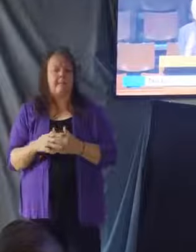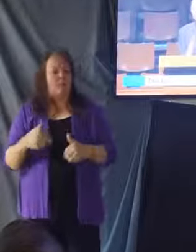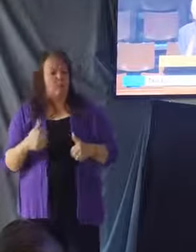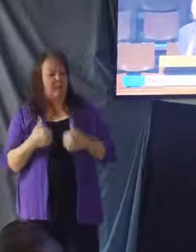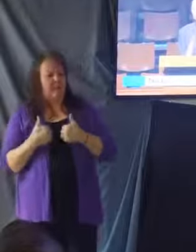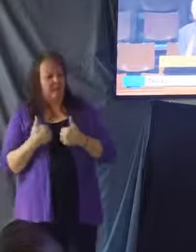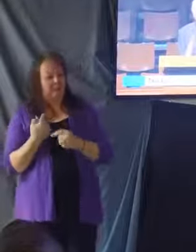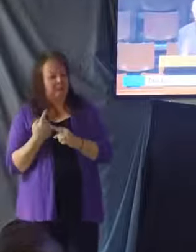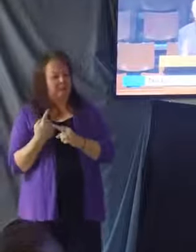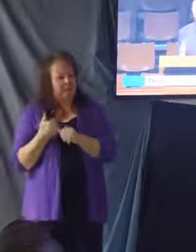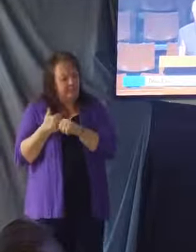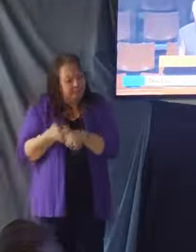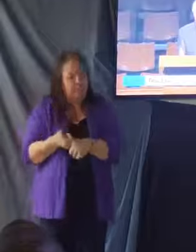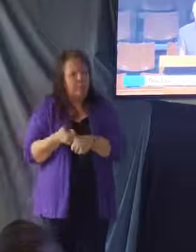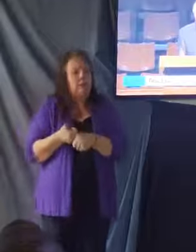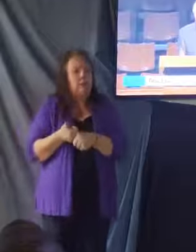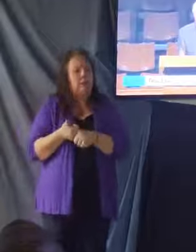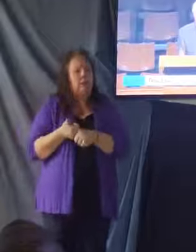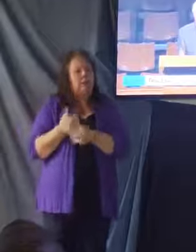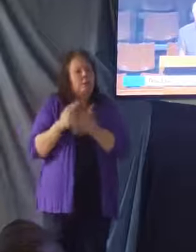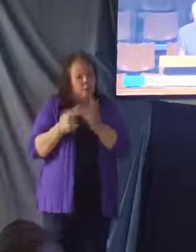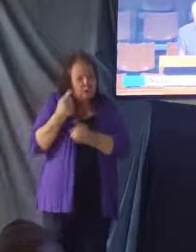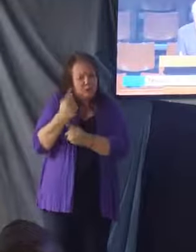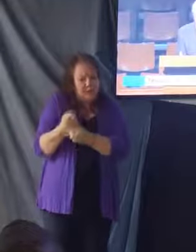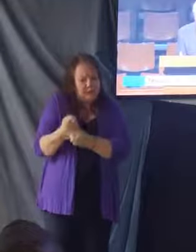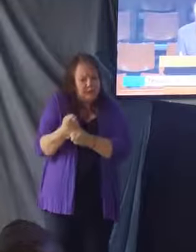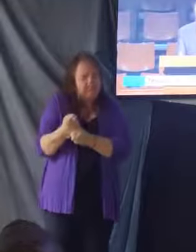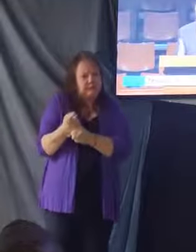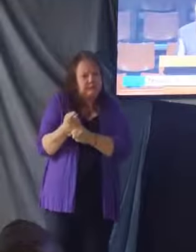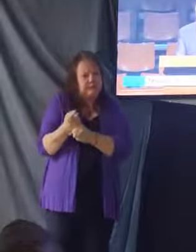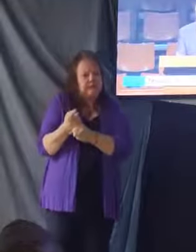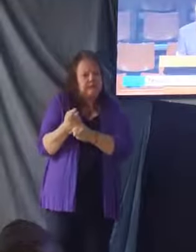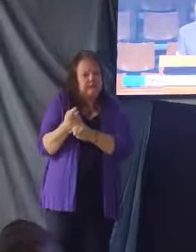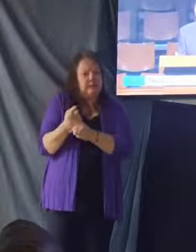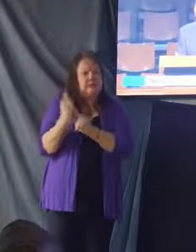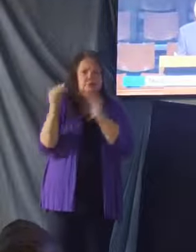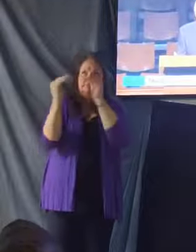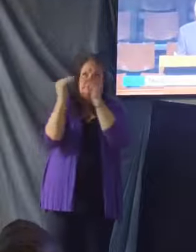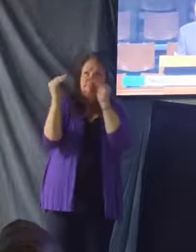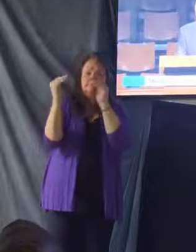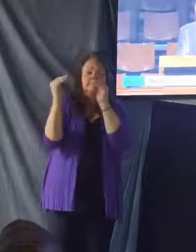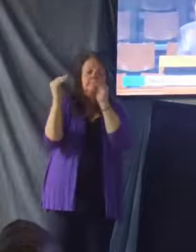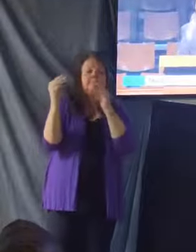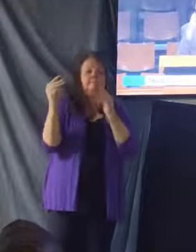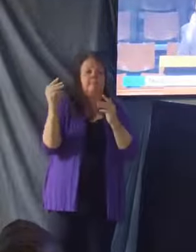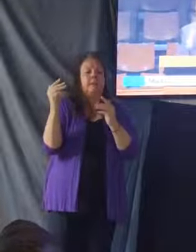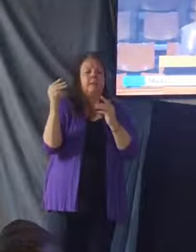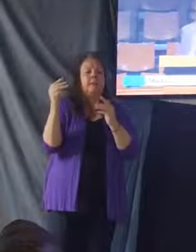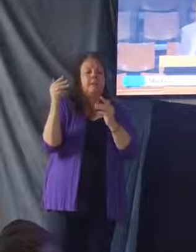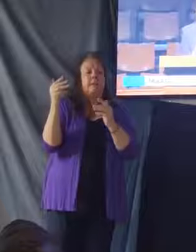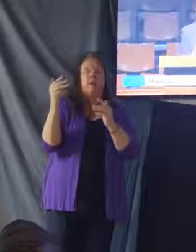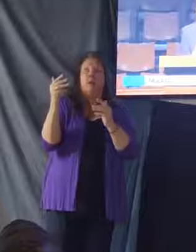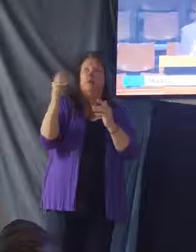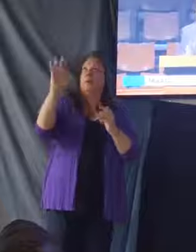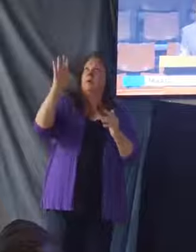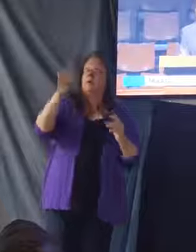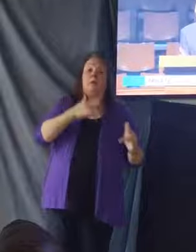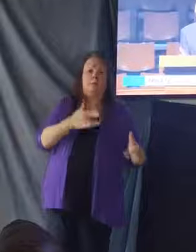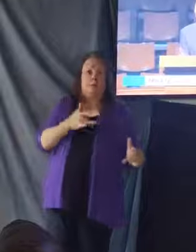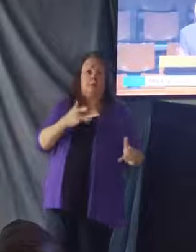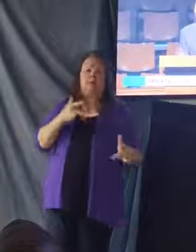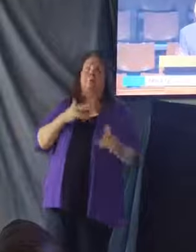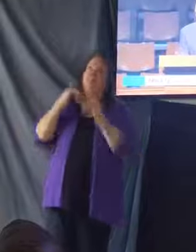Live according to what is right, what is just, what is according to the character of God.